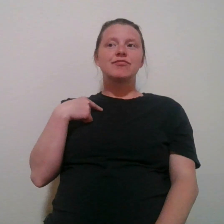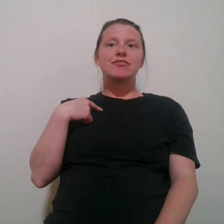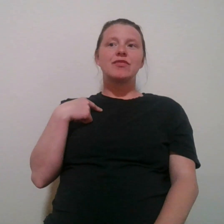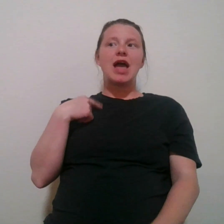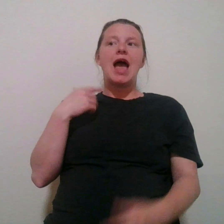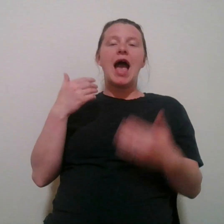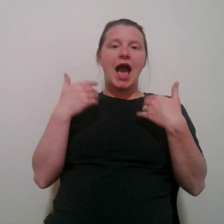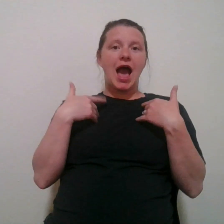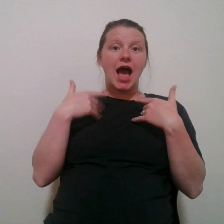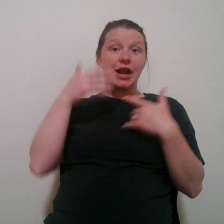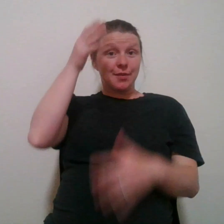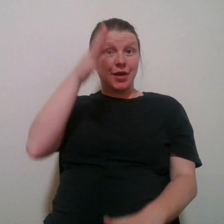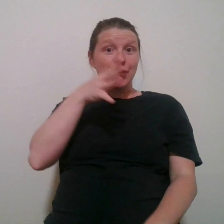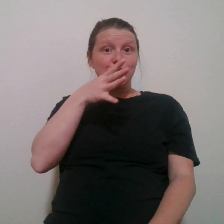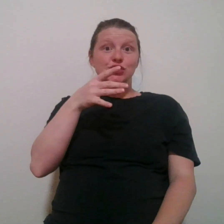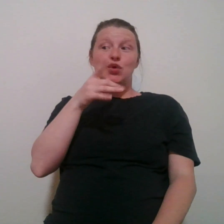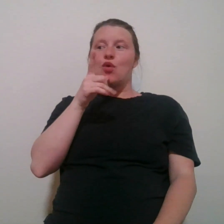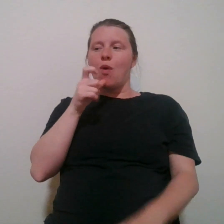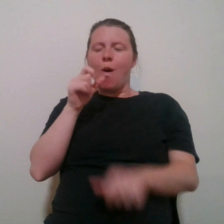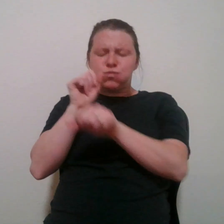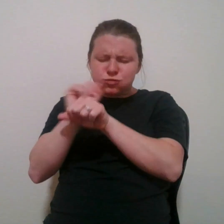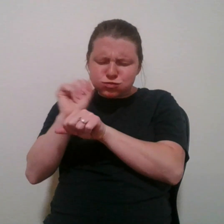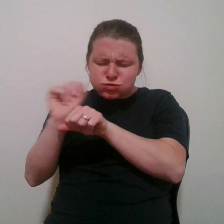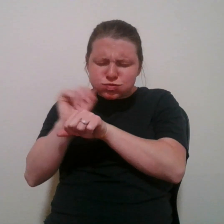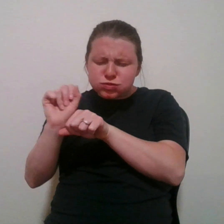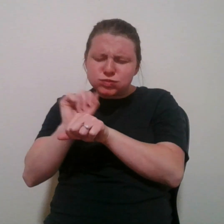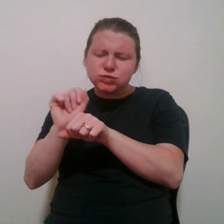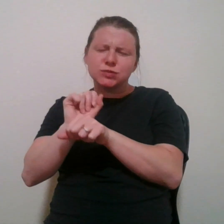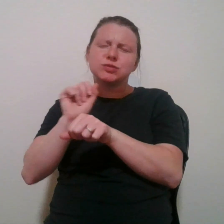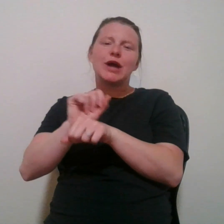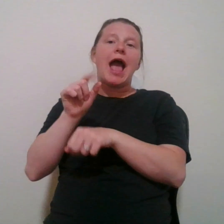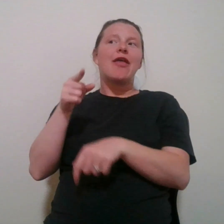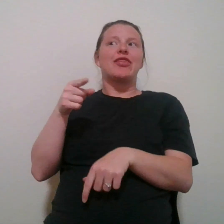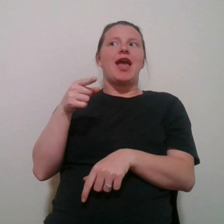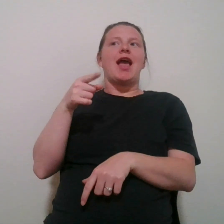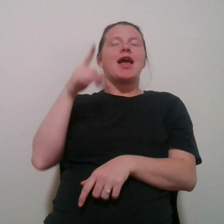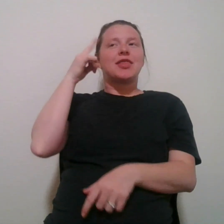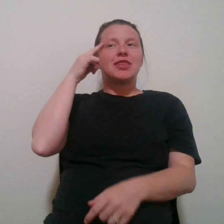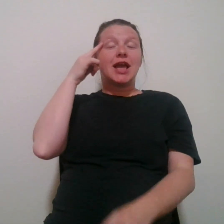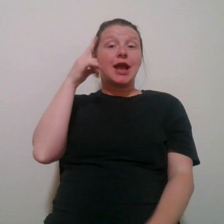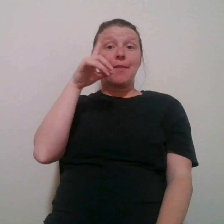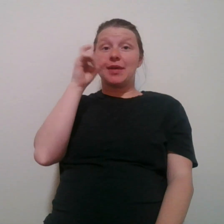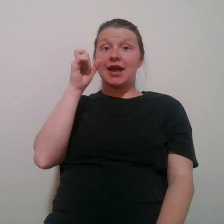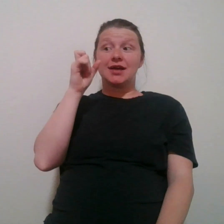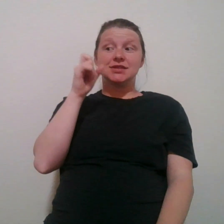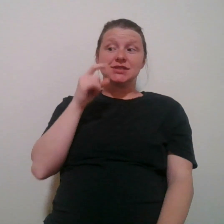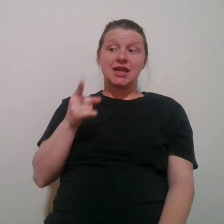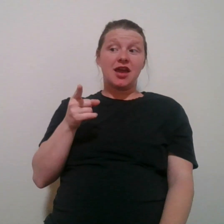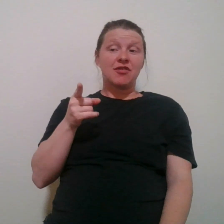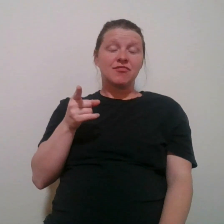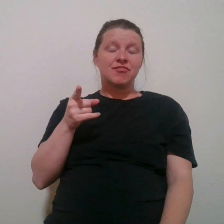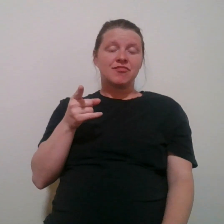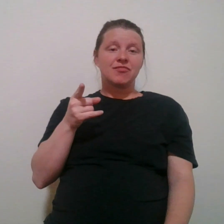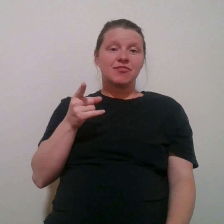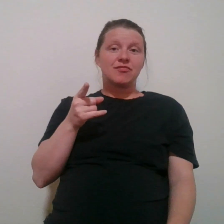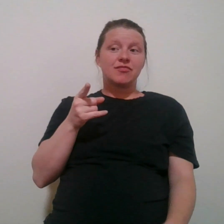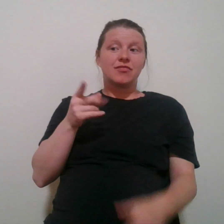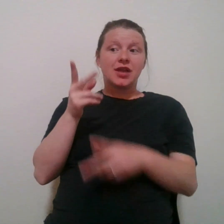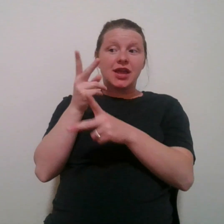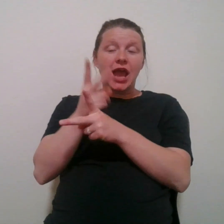are workaholics, and they assume because they are caring for the physical needs of the child that the emotional needs